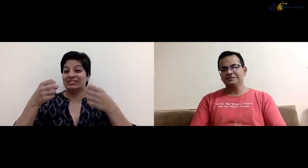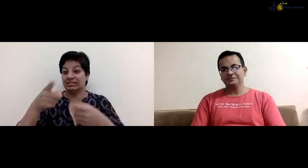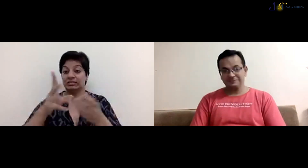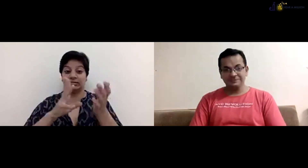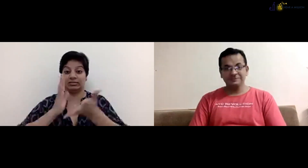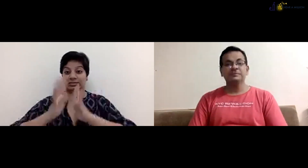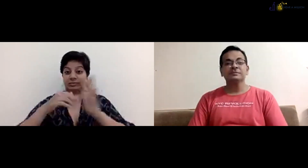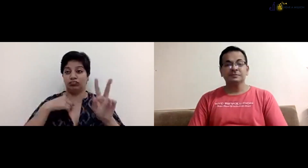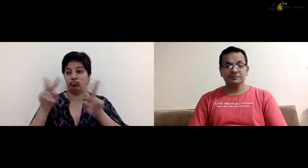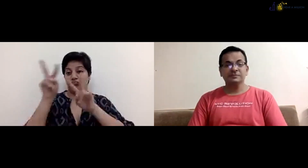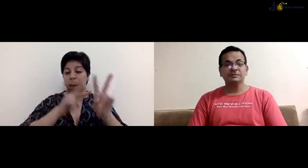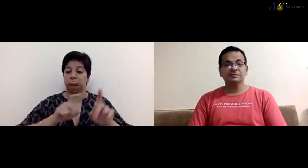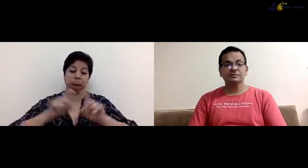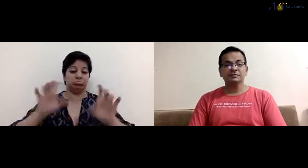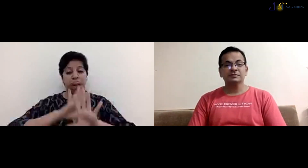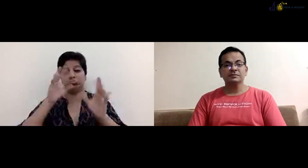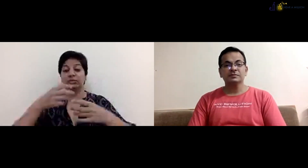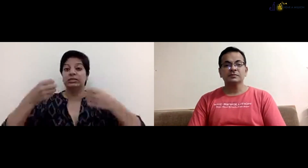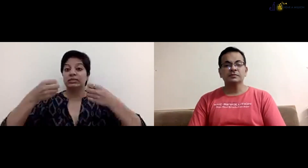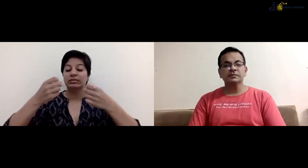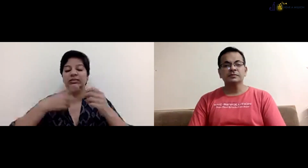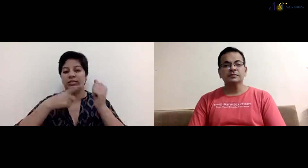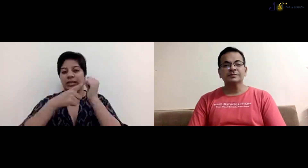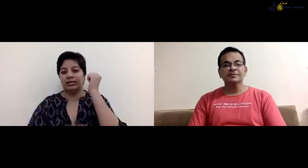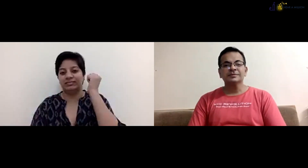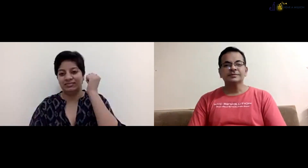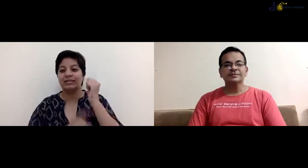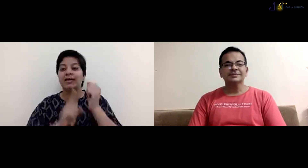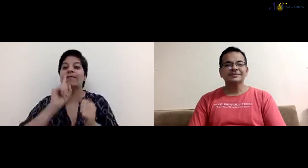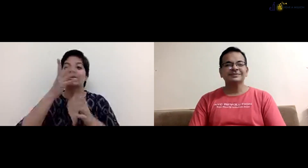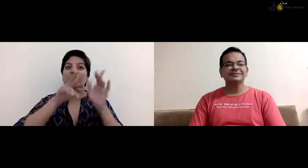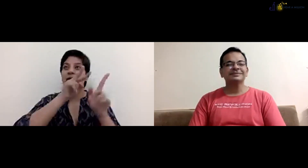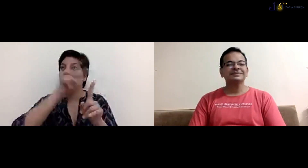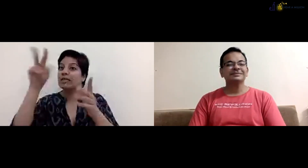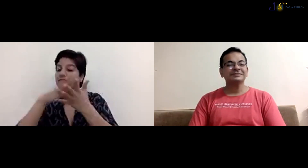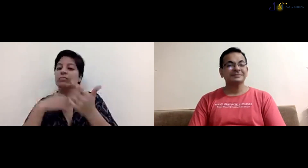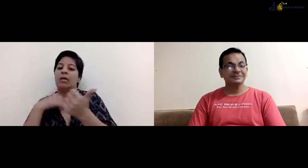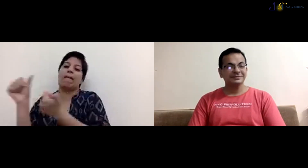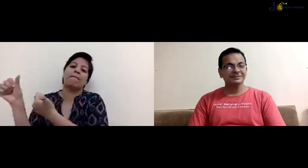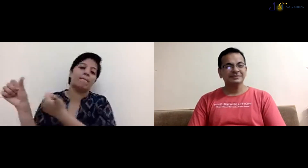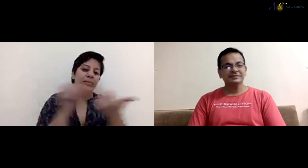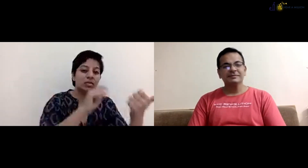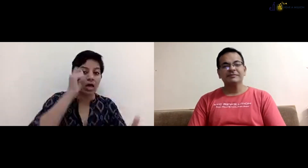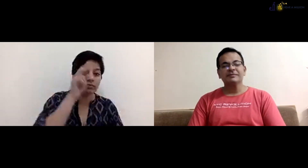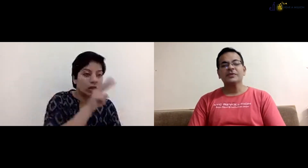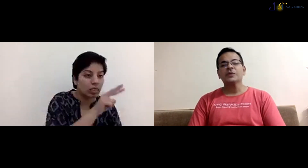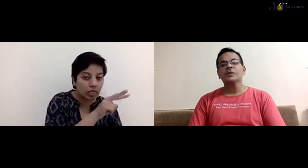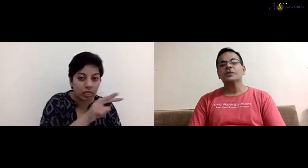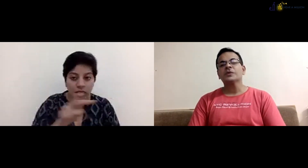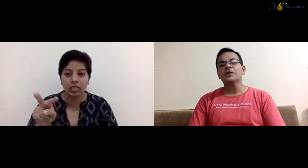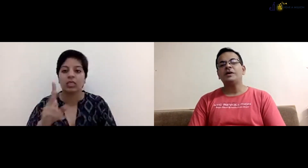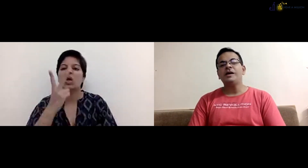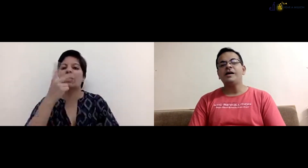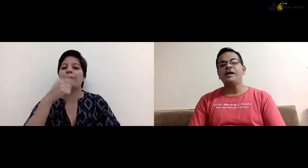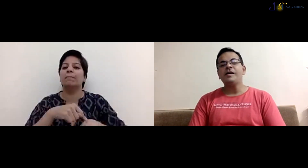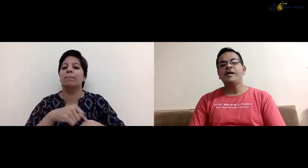again, can you please translate for me? So whenever I see your videos, I see the captioning at the end. Then